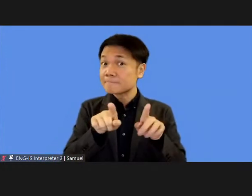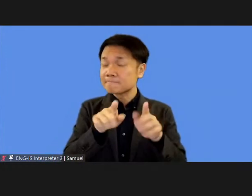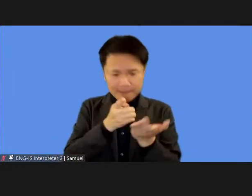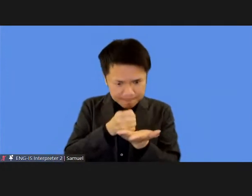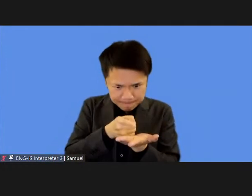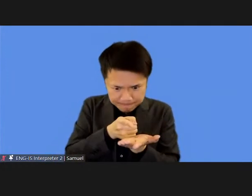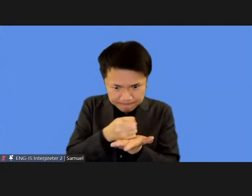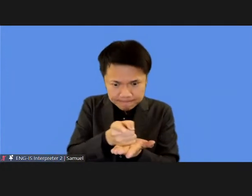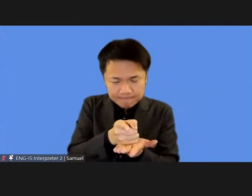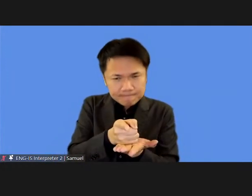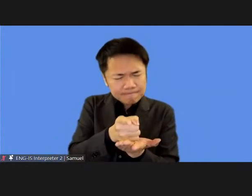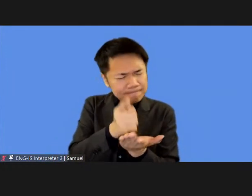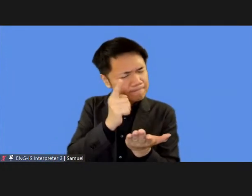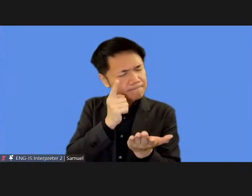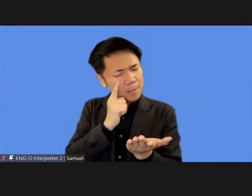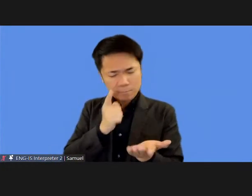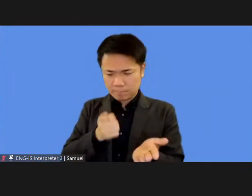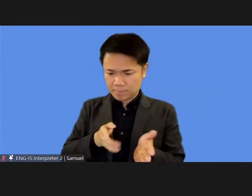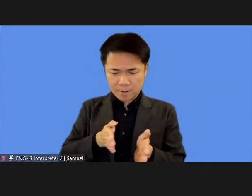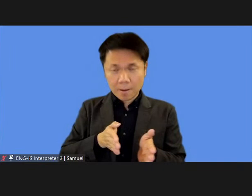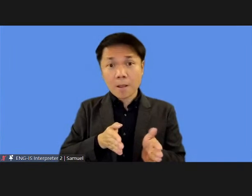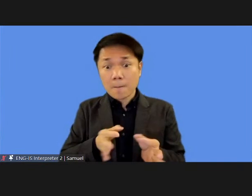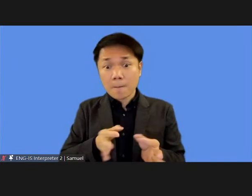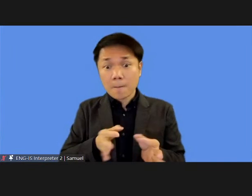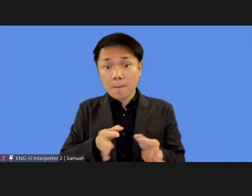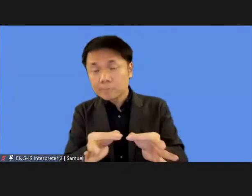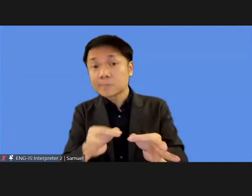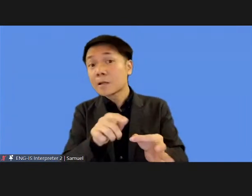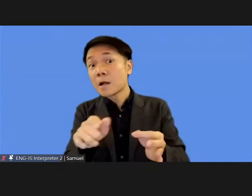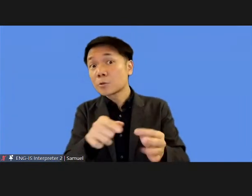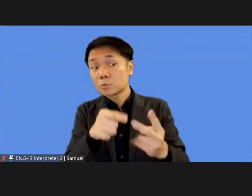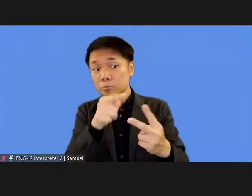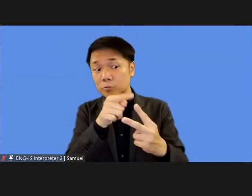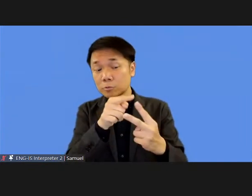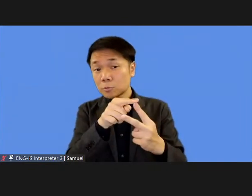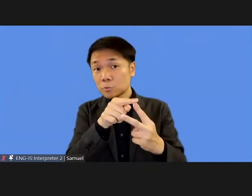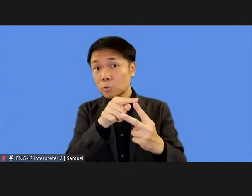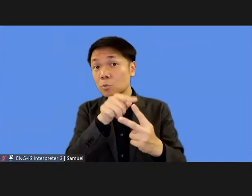agenda, for the attainment of Agenda 2030 and Agenda